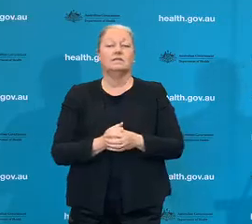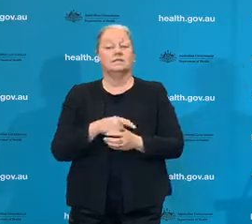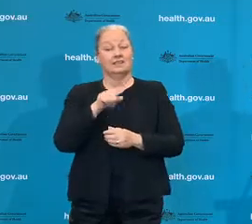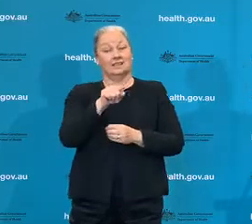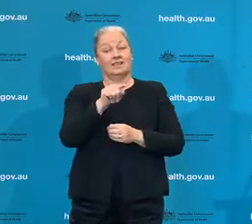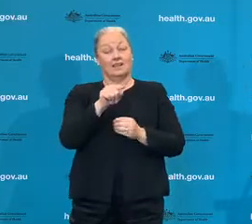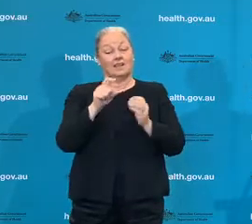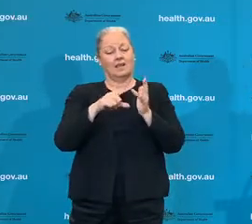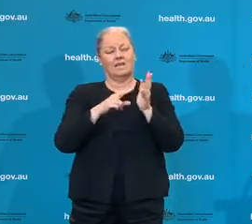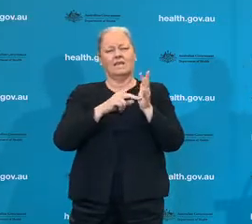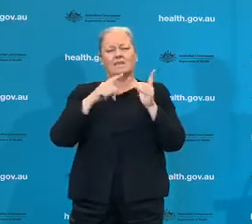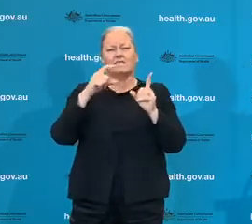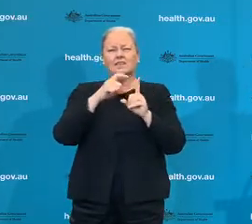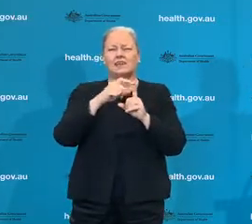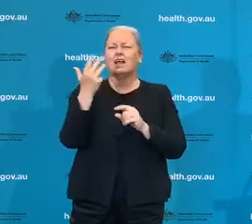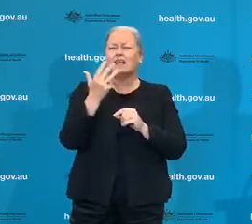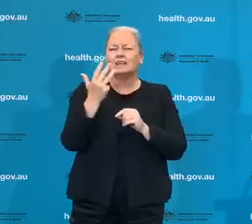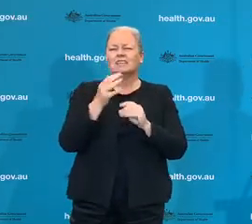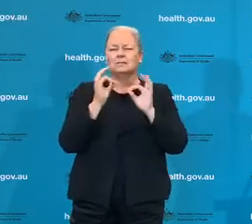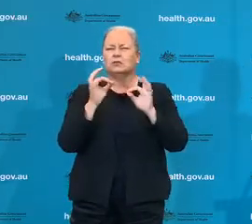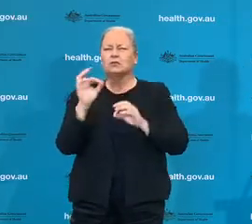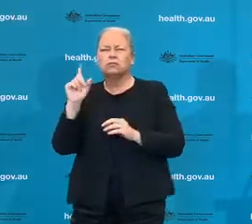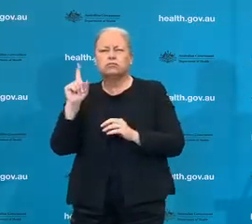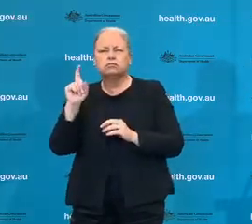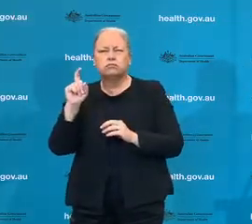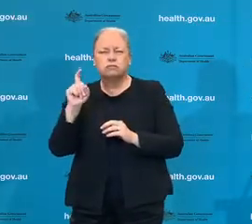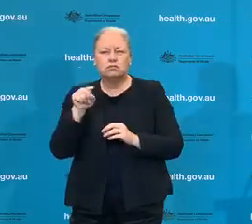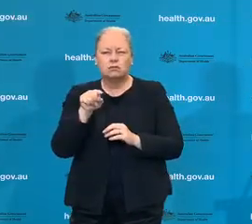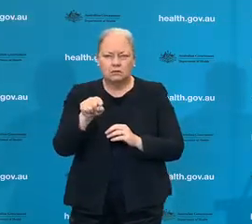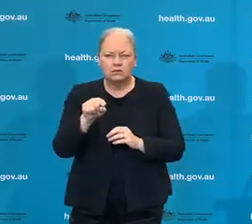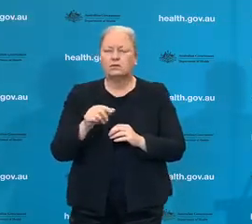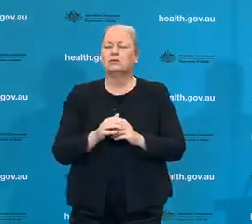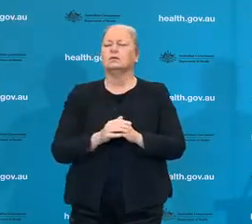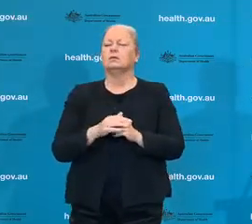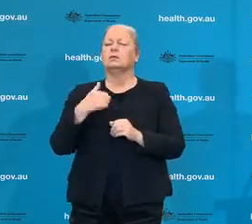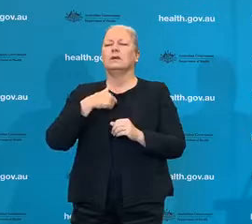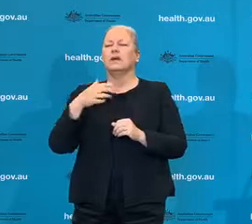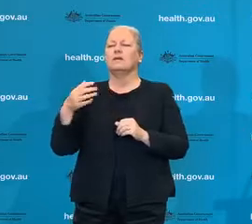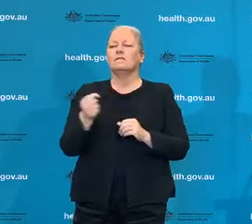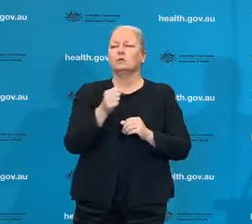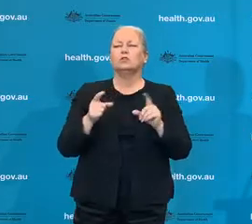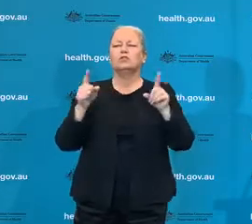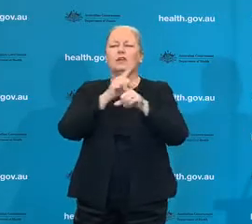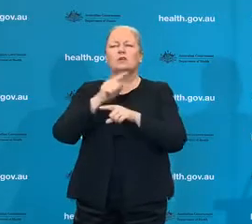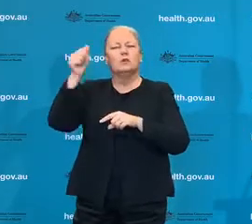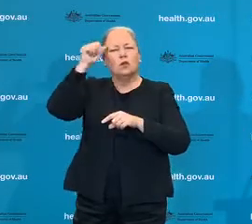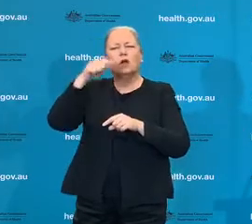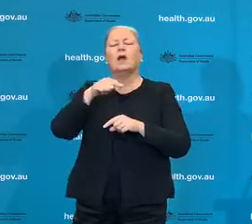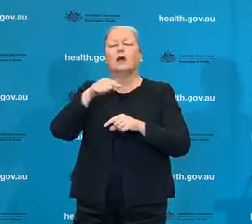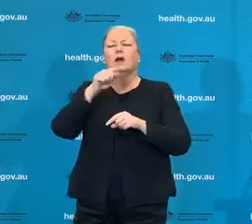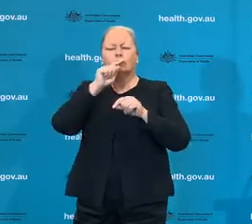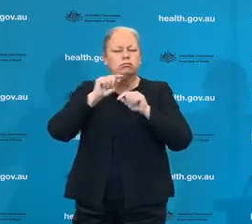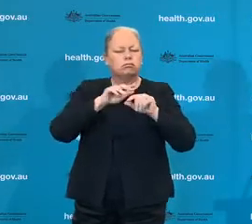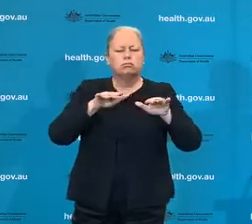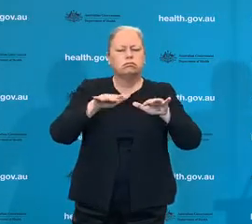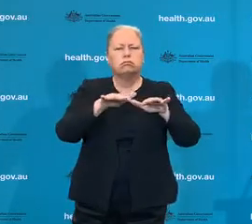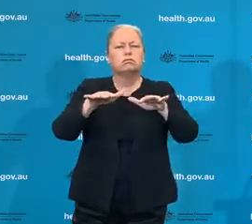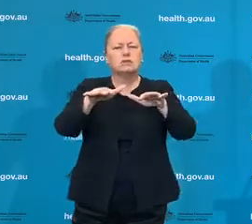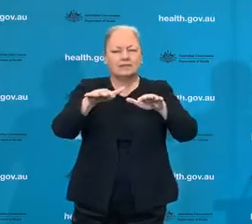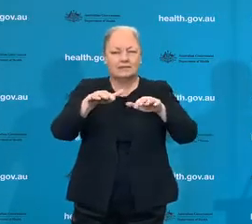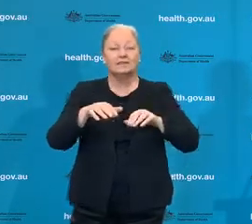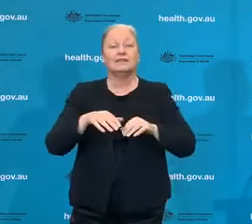COVID-19 aerosols and the extent to which our recommendations need to change to include the use of particulate